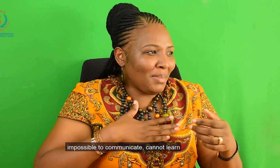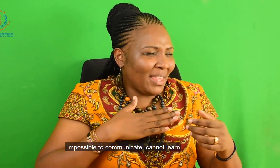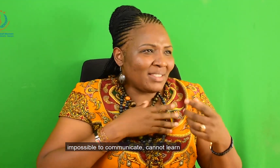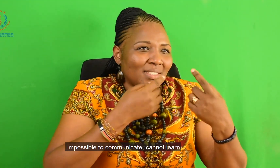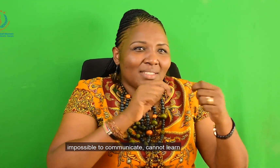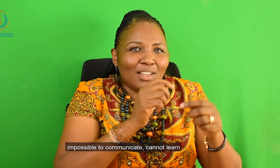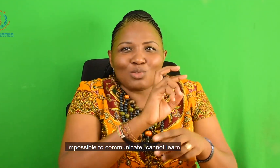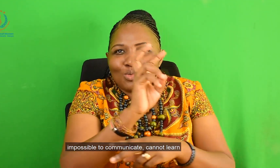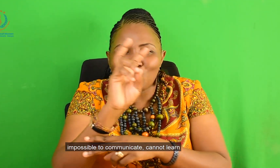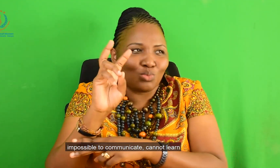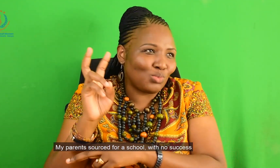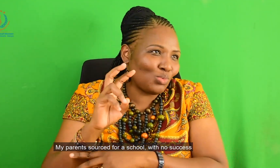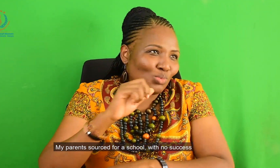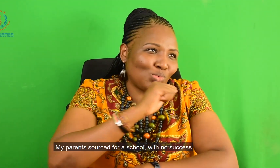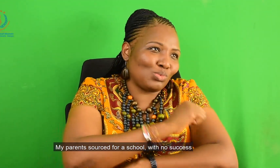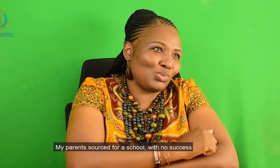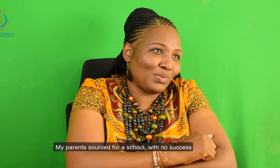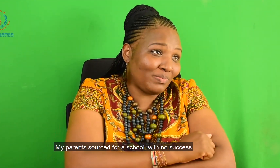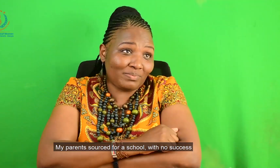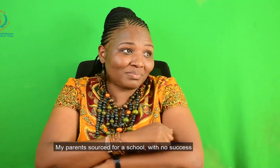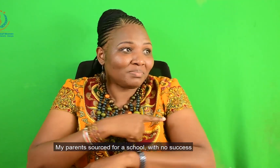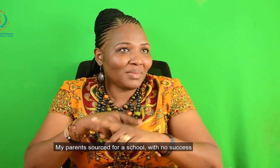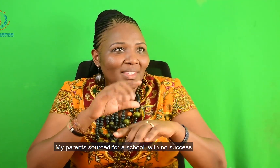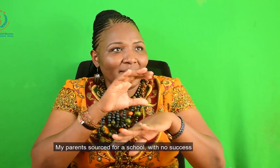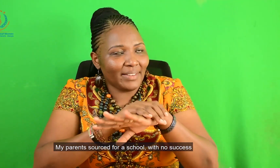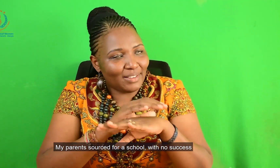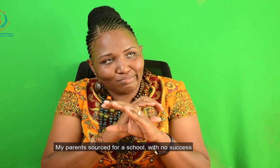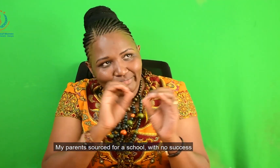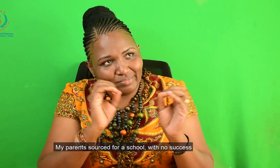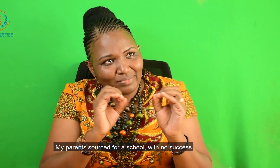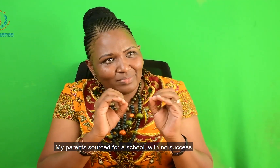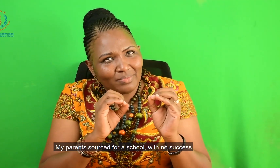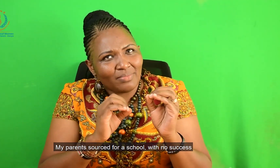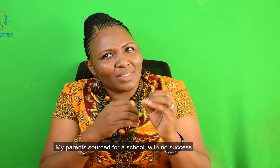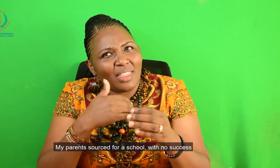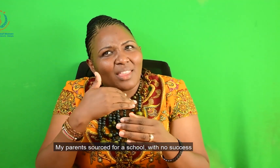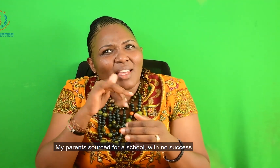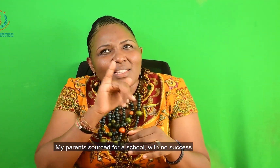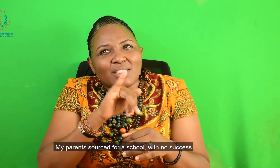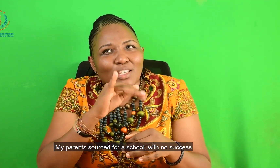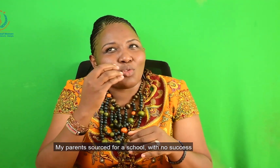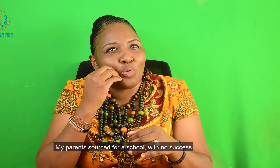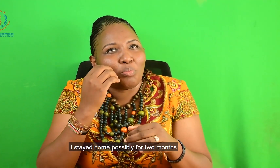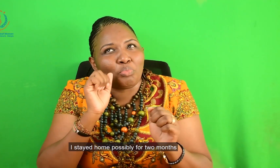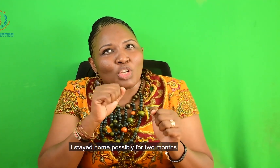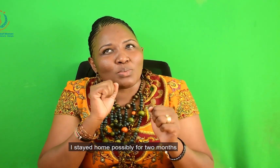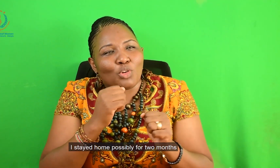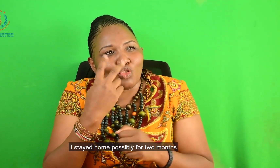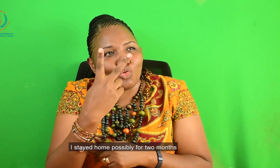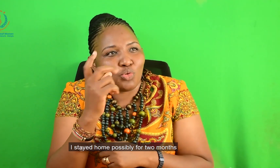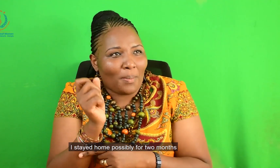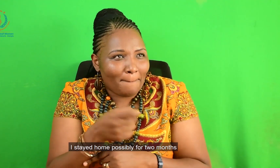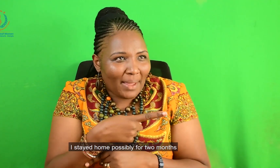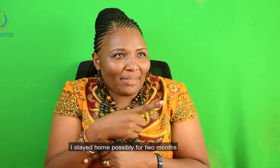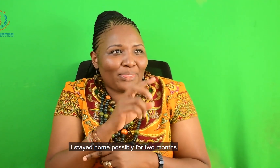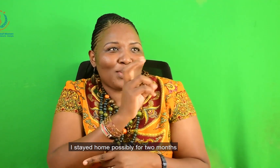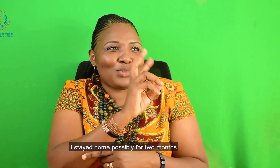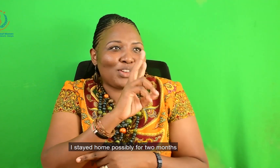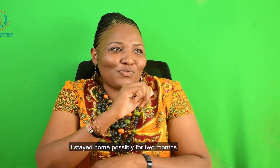learn. My parents were sourcing for a school with no success. I stayed at home possibly for 2